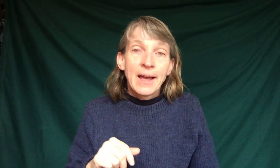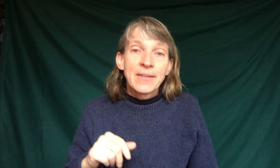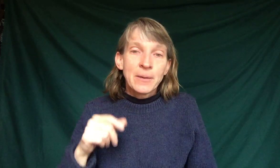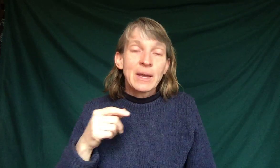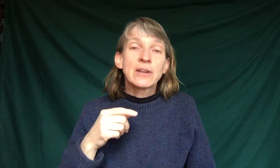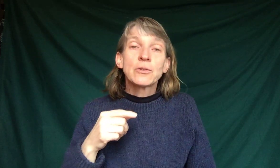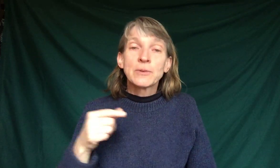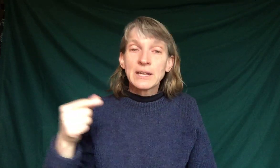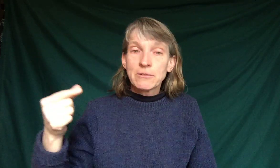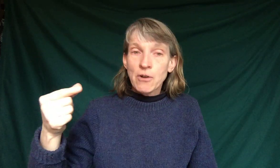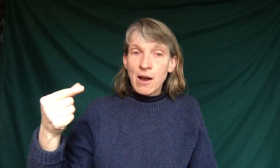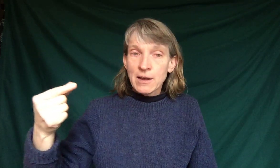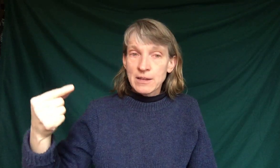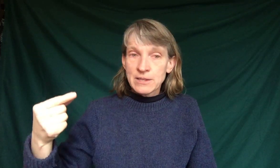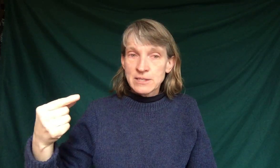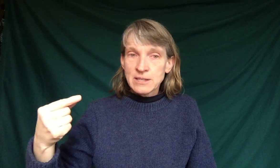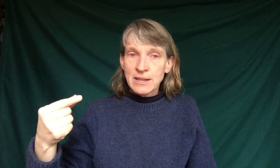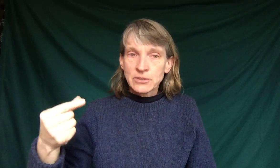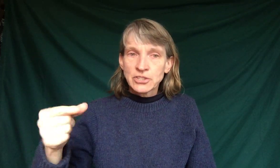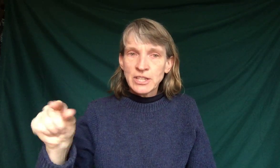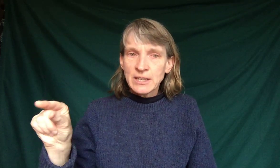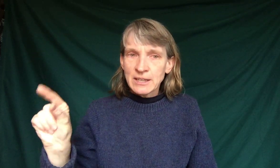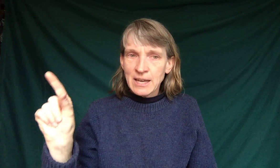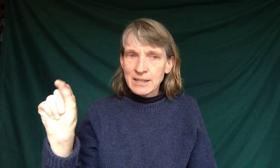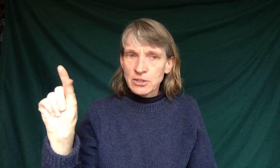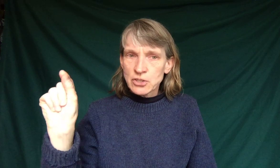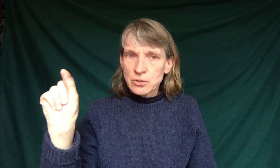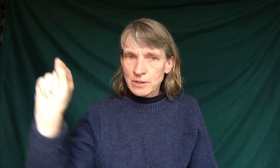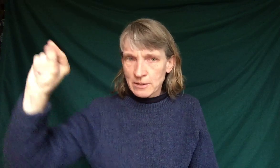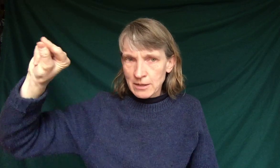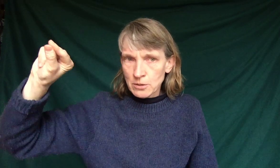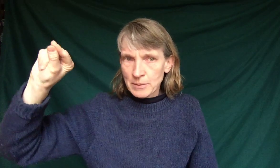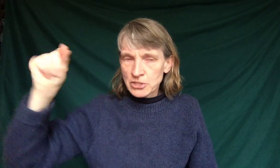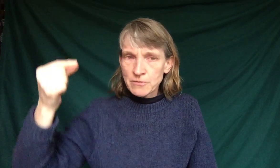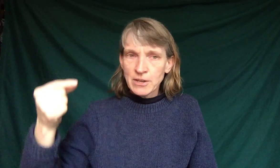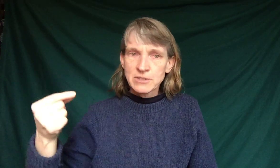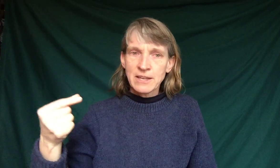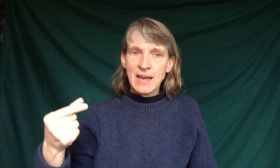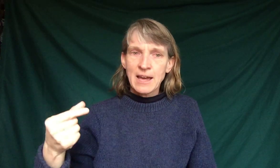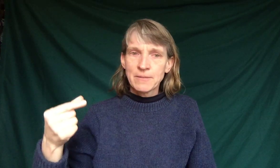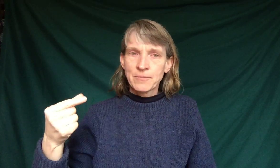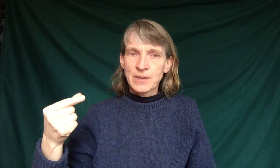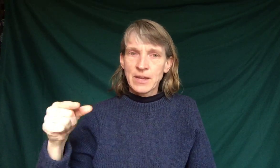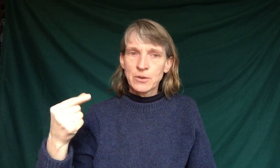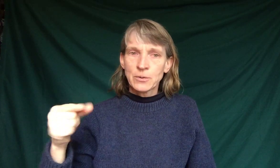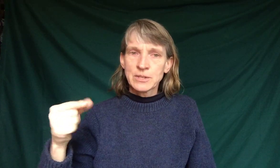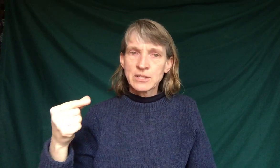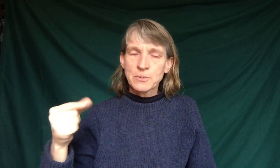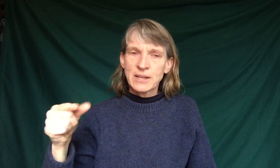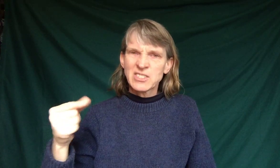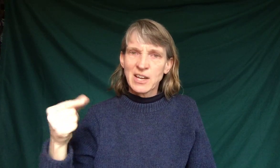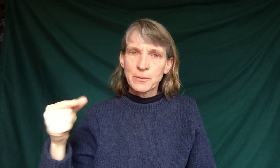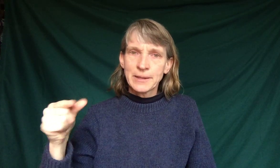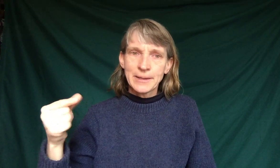Then we had a green frog. This is the letter G, kind of like you got your little pinchy fingers like that. You hold it this way and just kind of wiggle it.